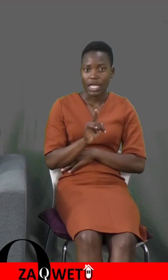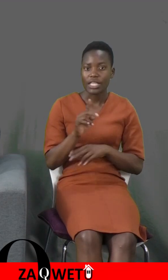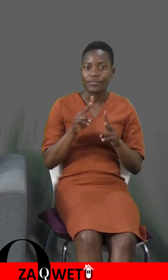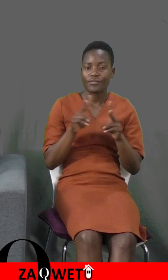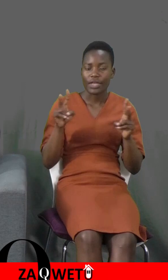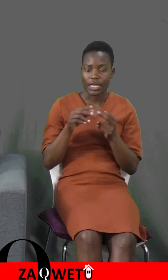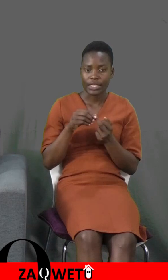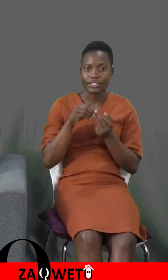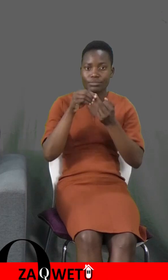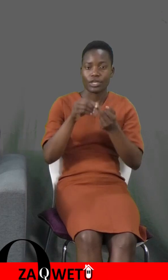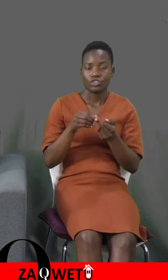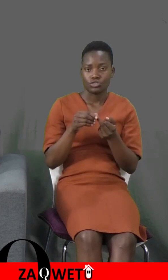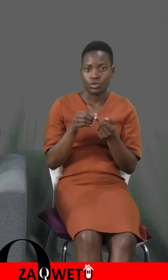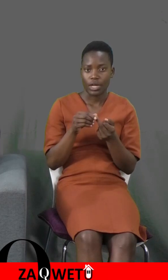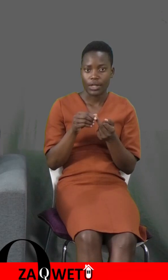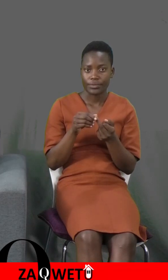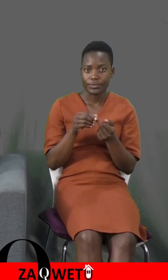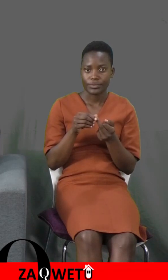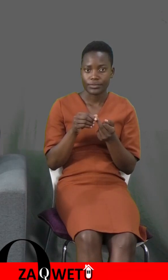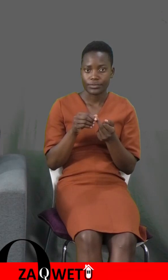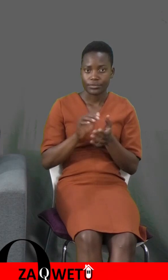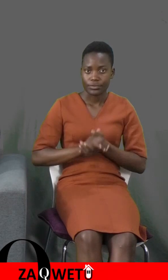unique in a way you can't